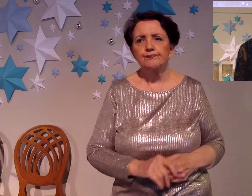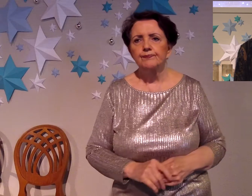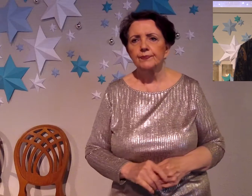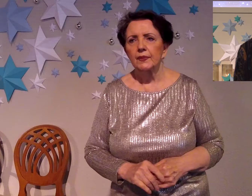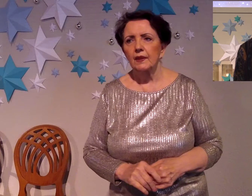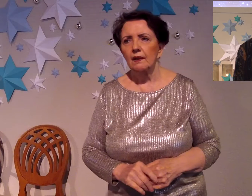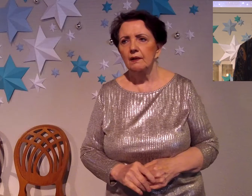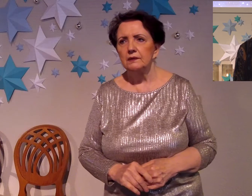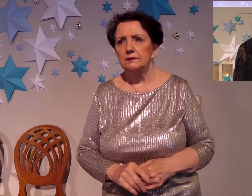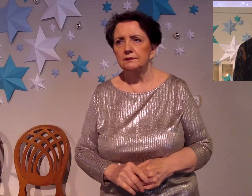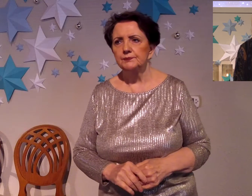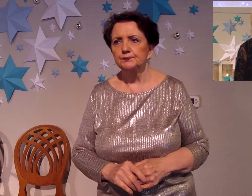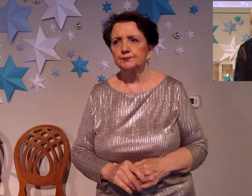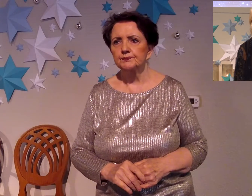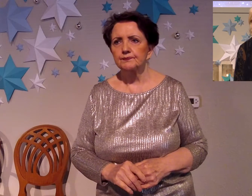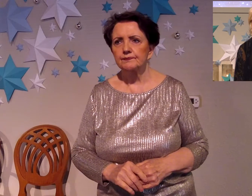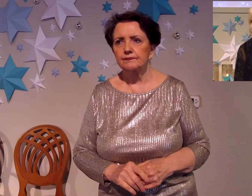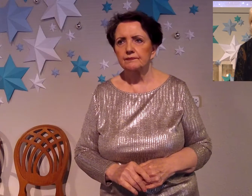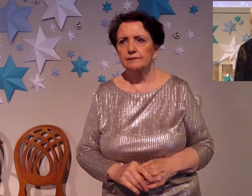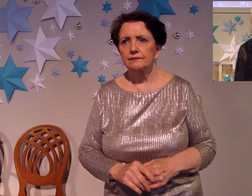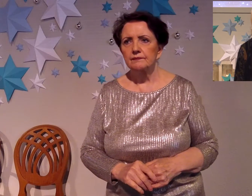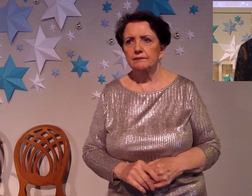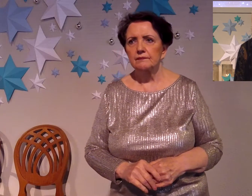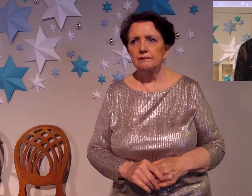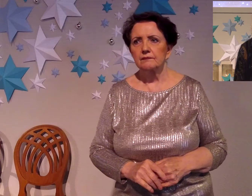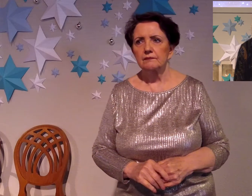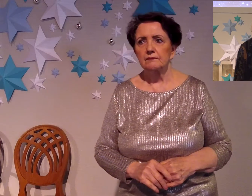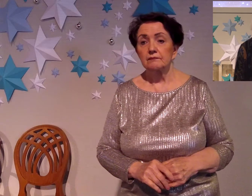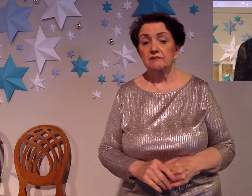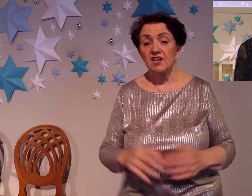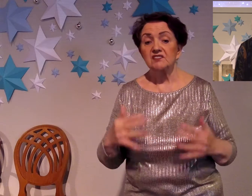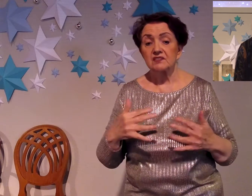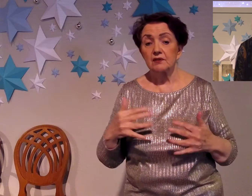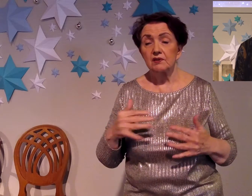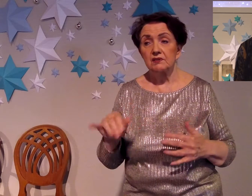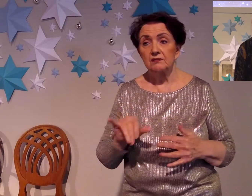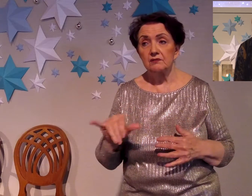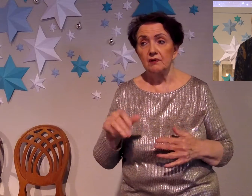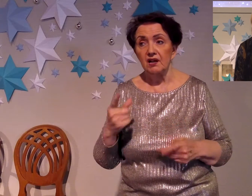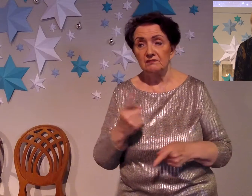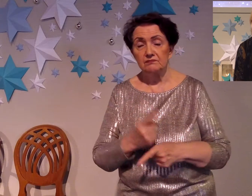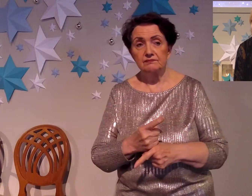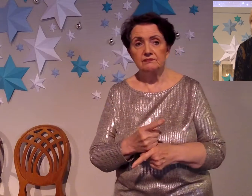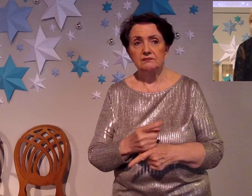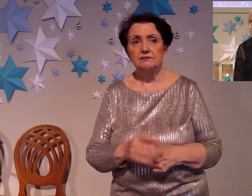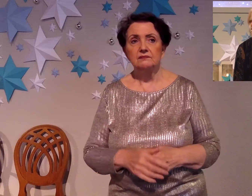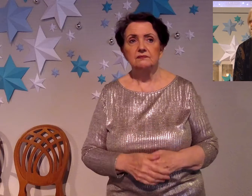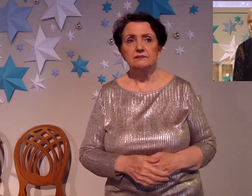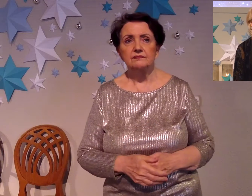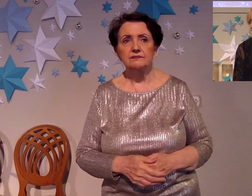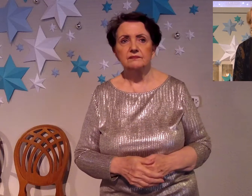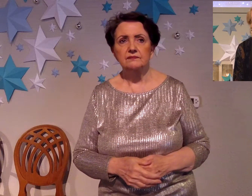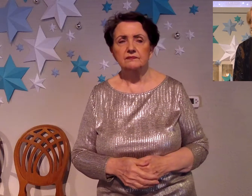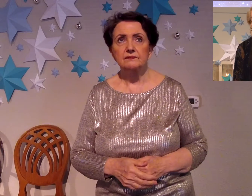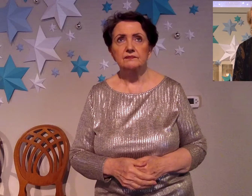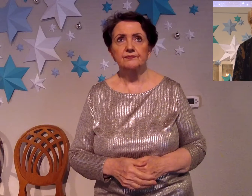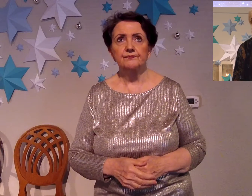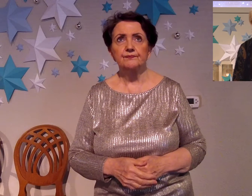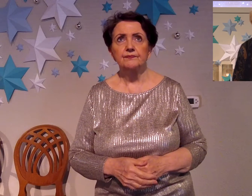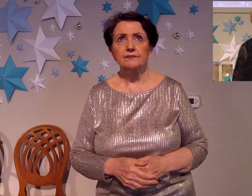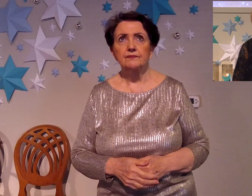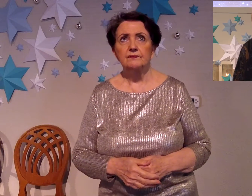And that's scary too, isn't it? I have years and years